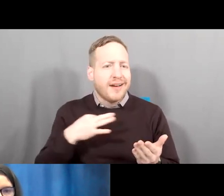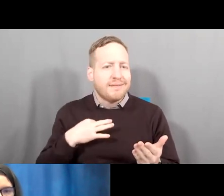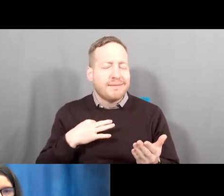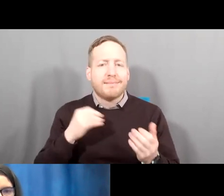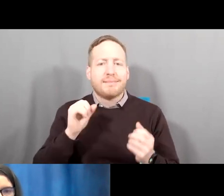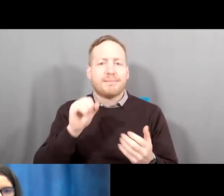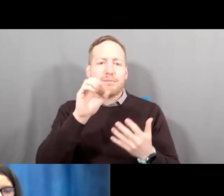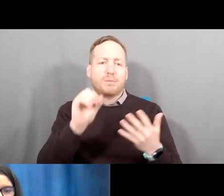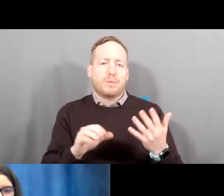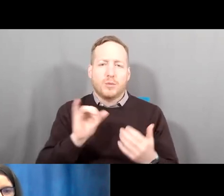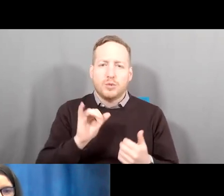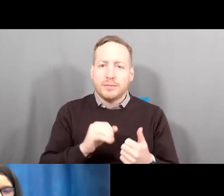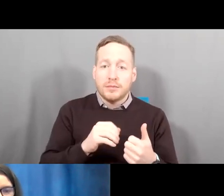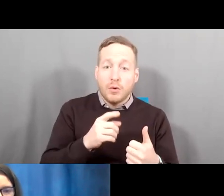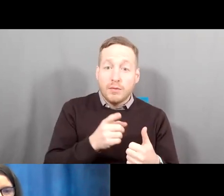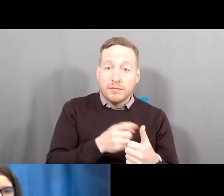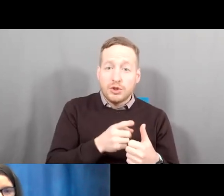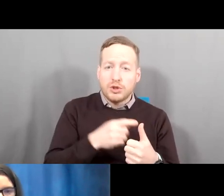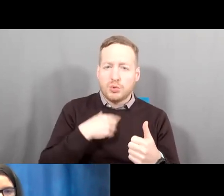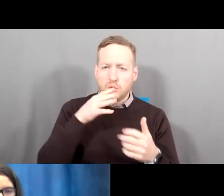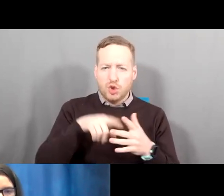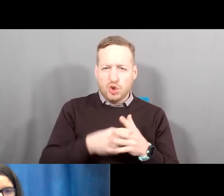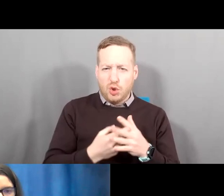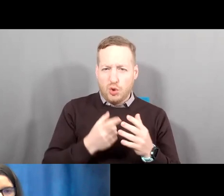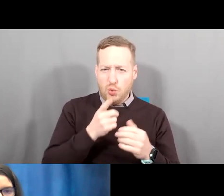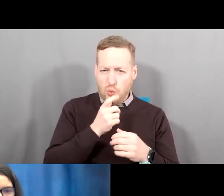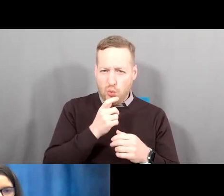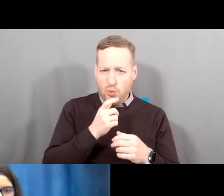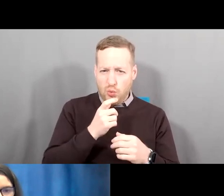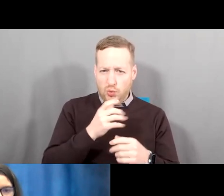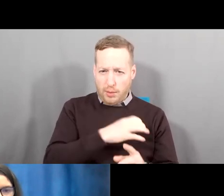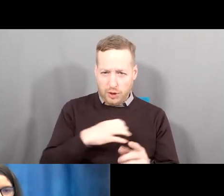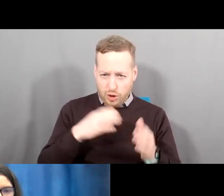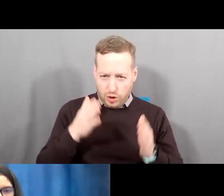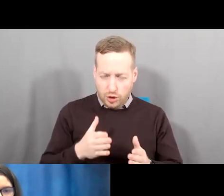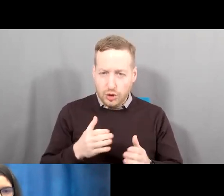or more people. And also there are staff people here. So